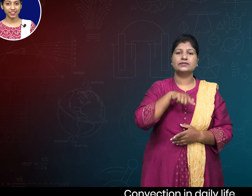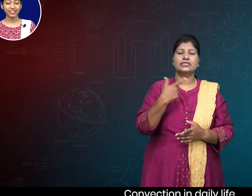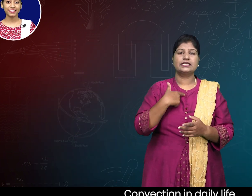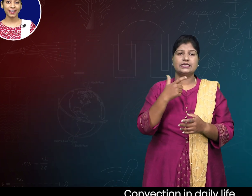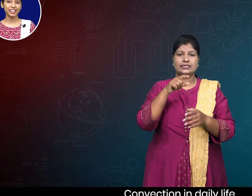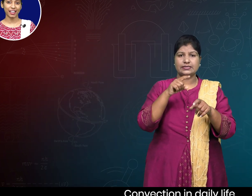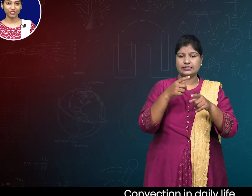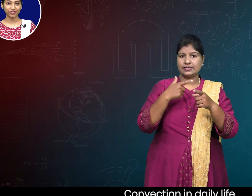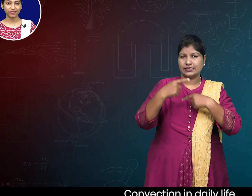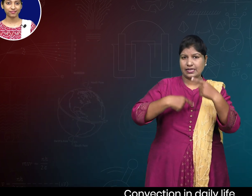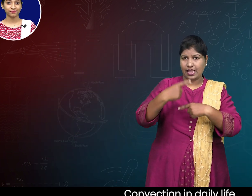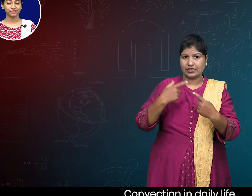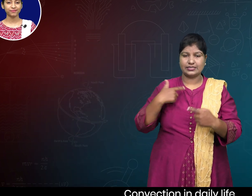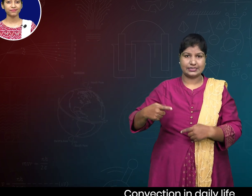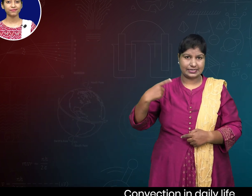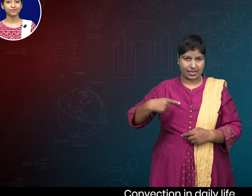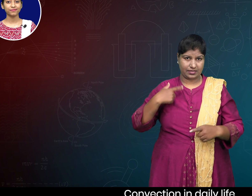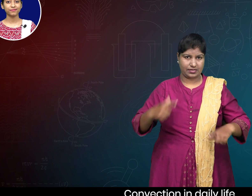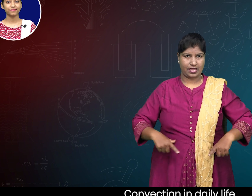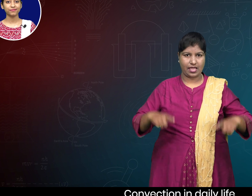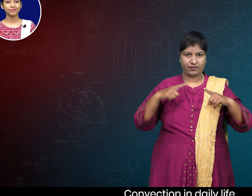Convection in daily life.